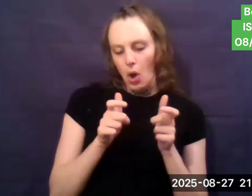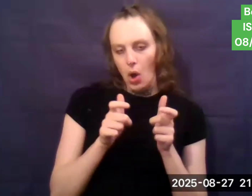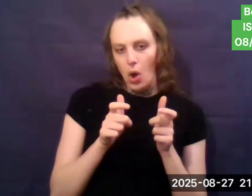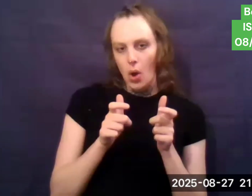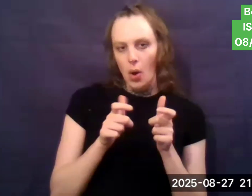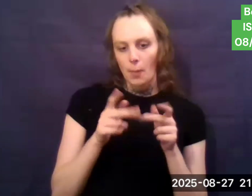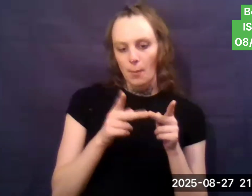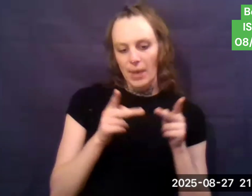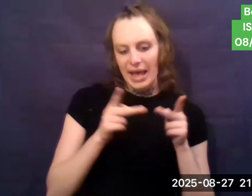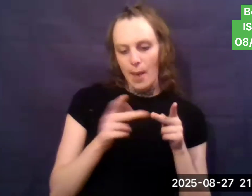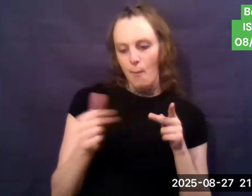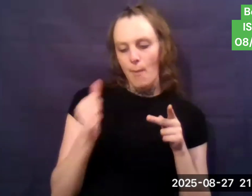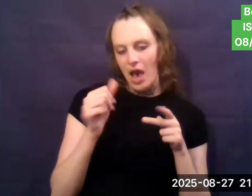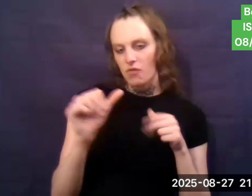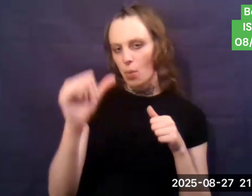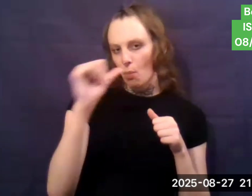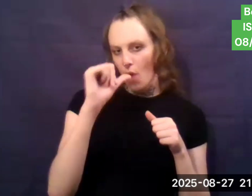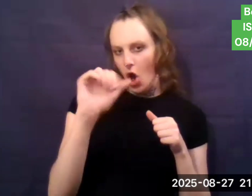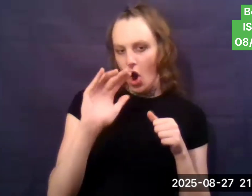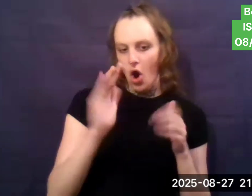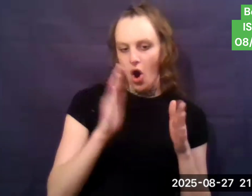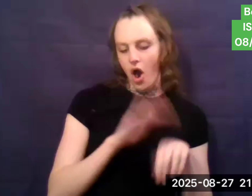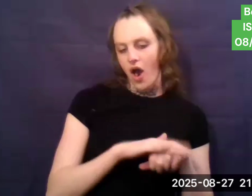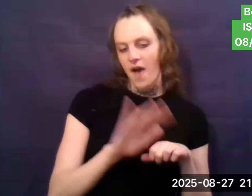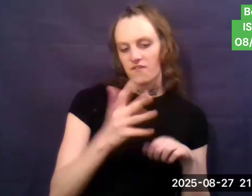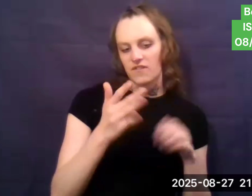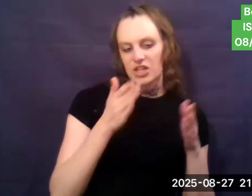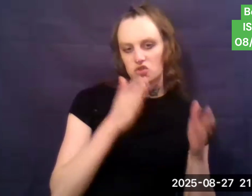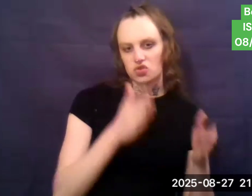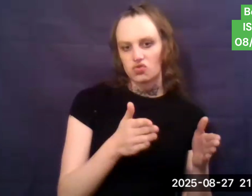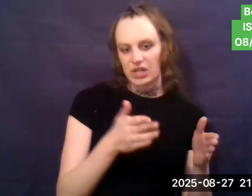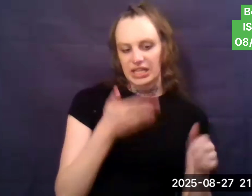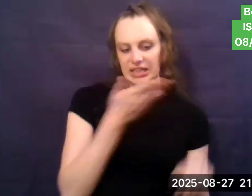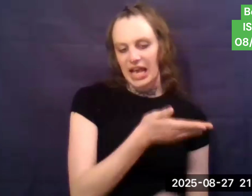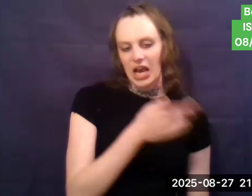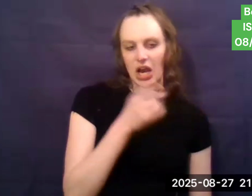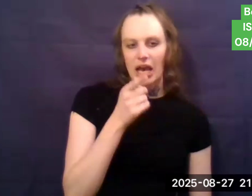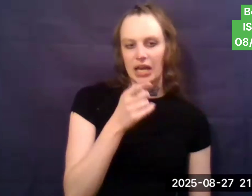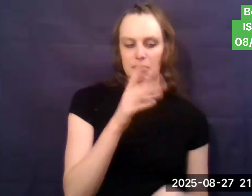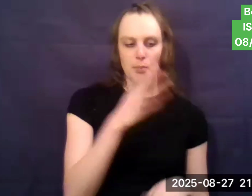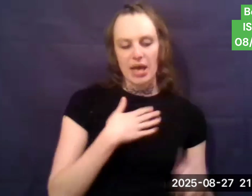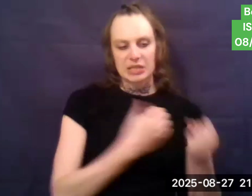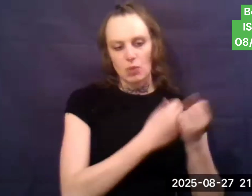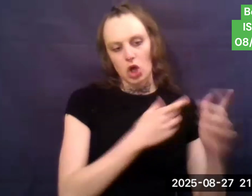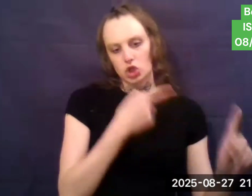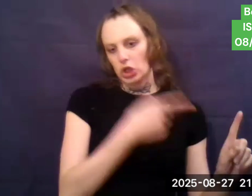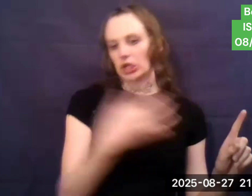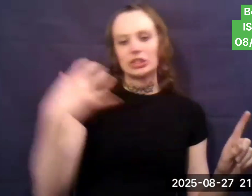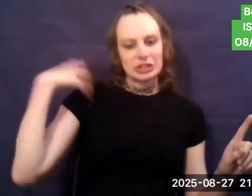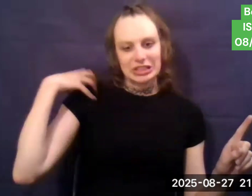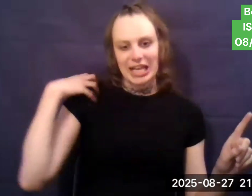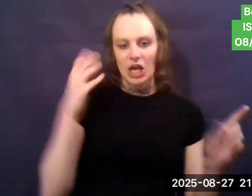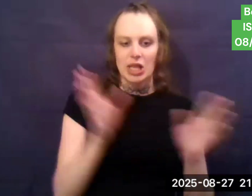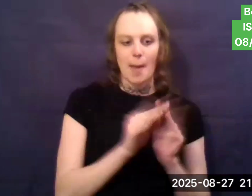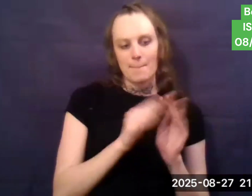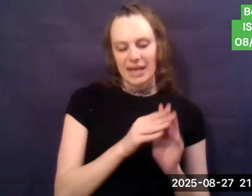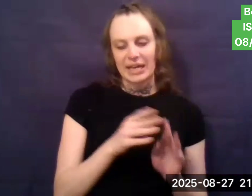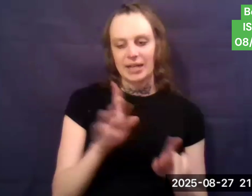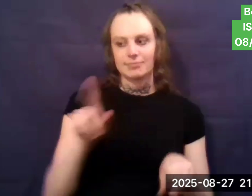Fifth Street type of place. And you were probably chairing the meetings back then. Like, you probably don't recognize me because I was 7 years old at the time, but here we